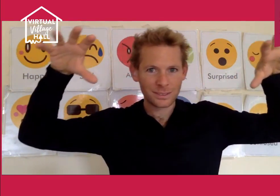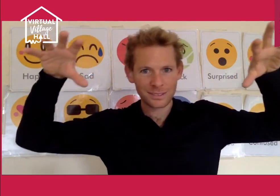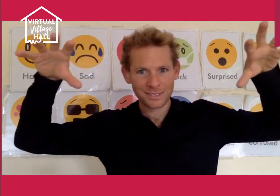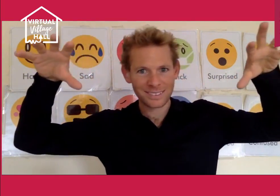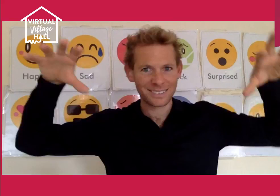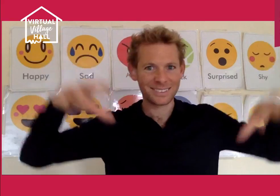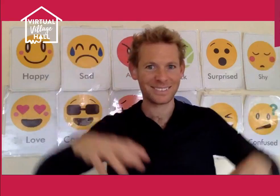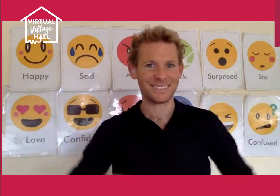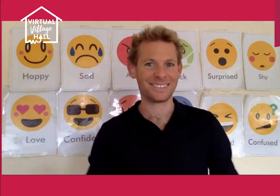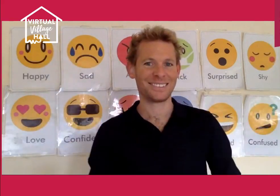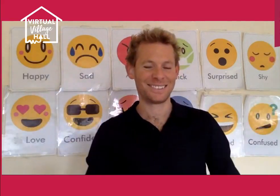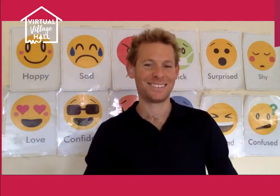Zombie.